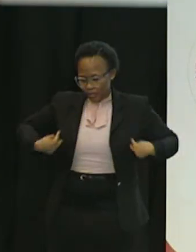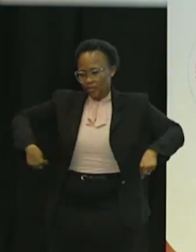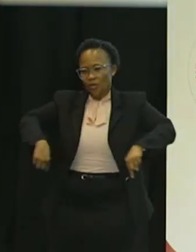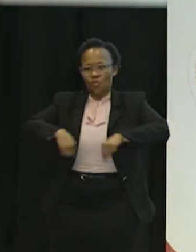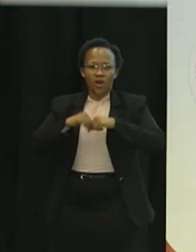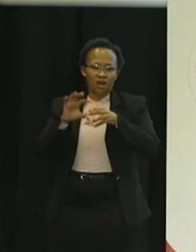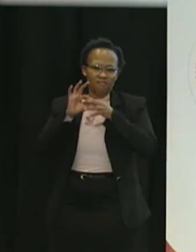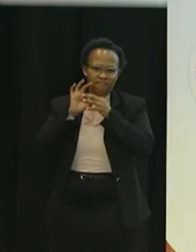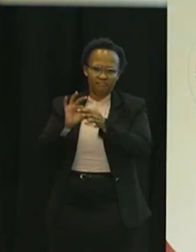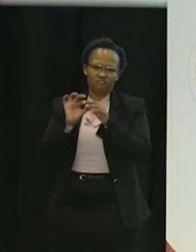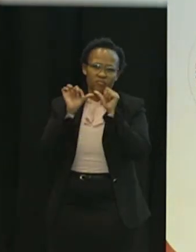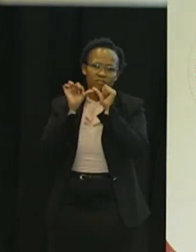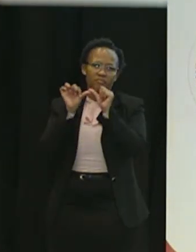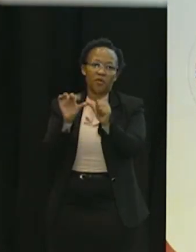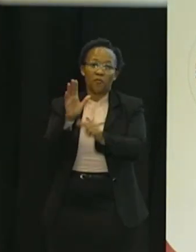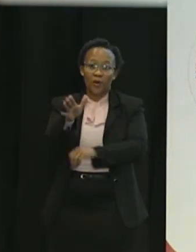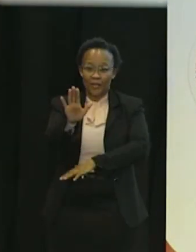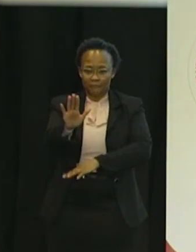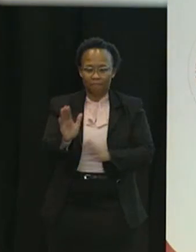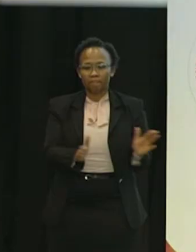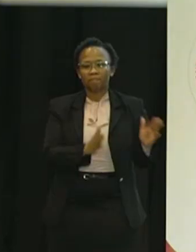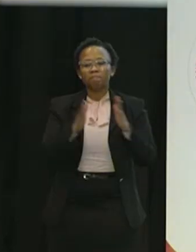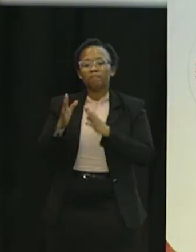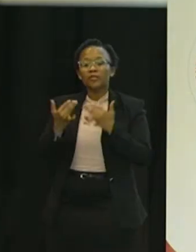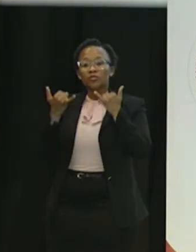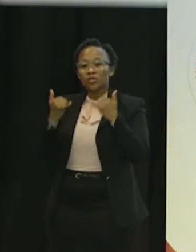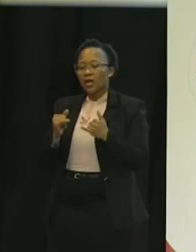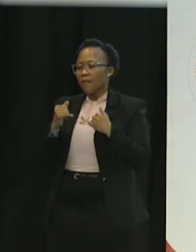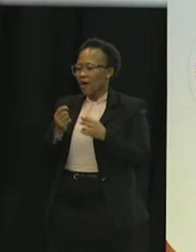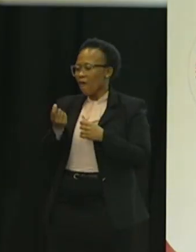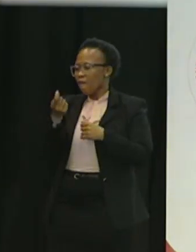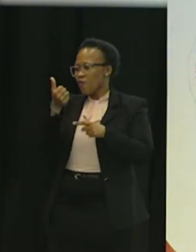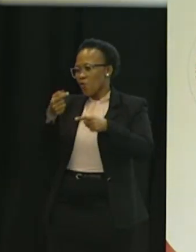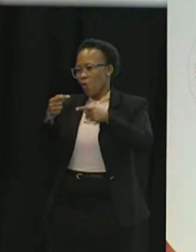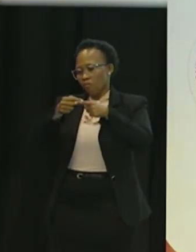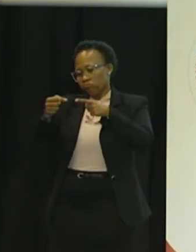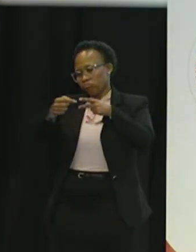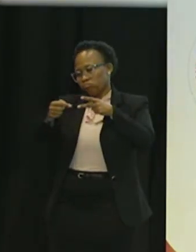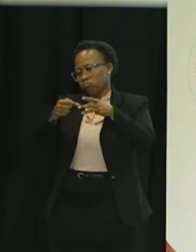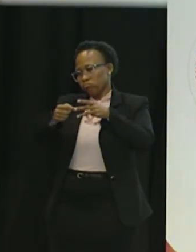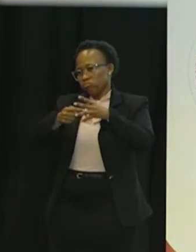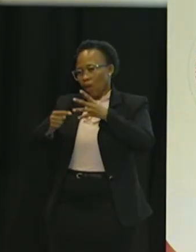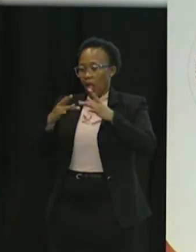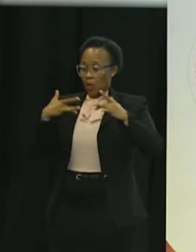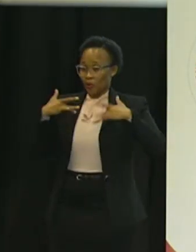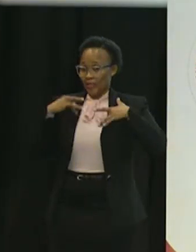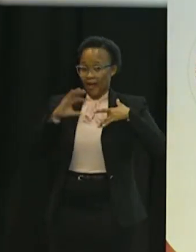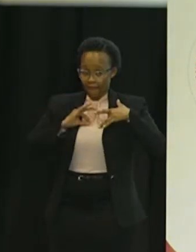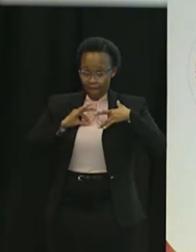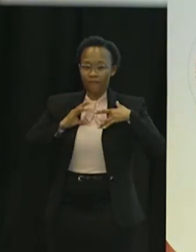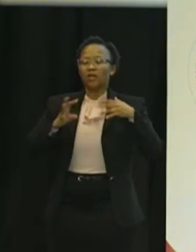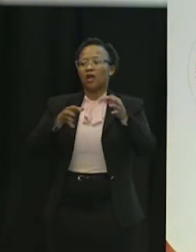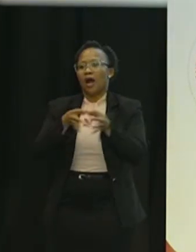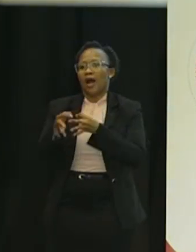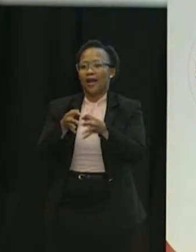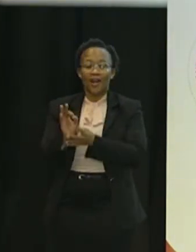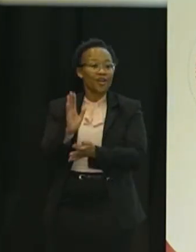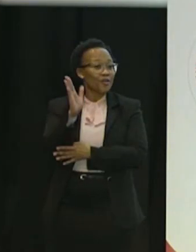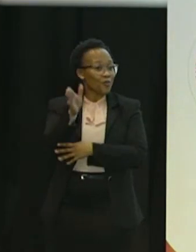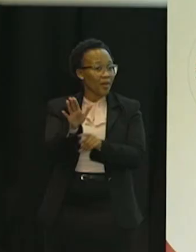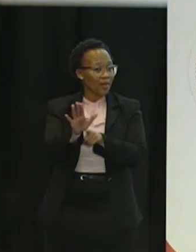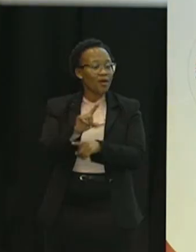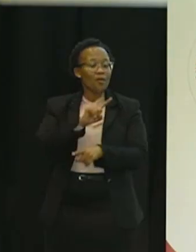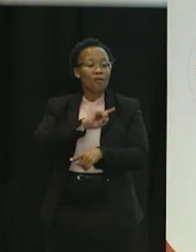And today, I would just like to highlight a few areas that are of concern and that I feel have also been a